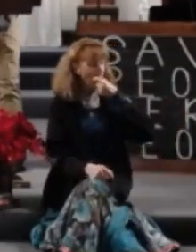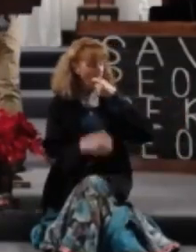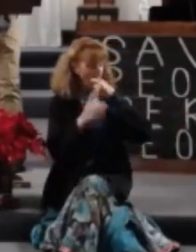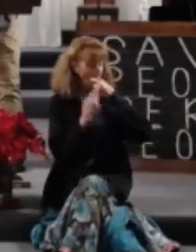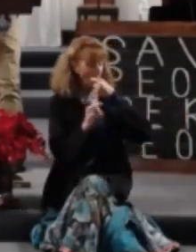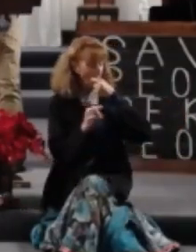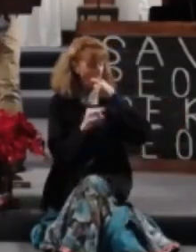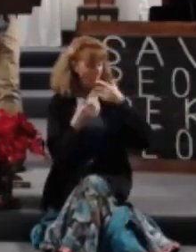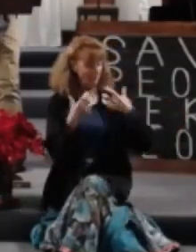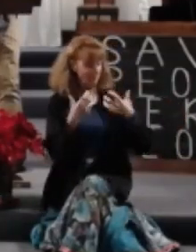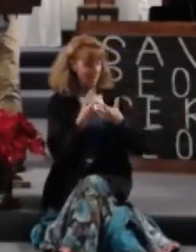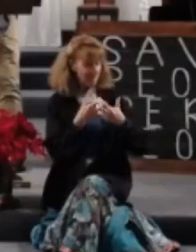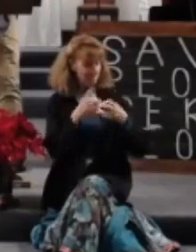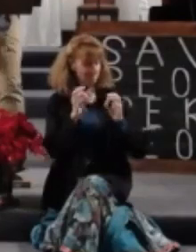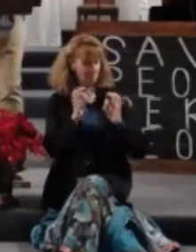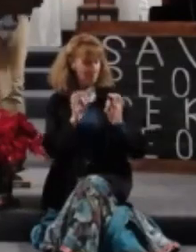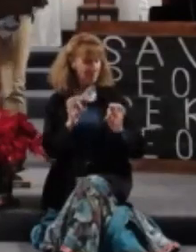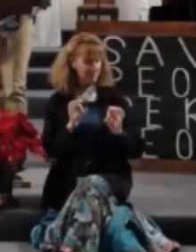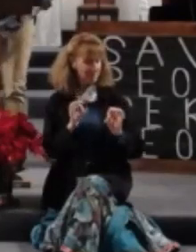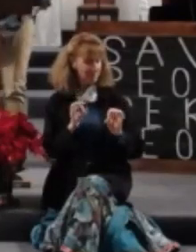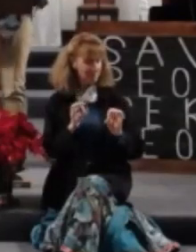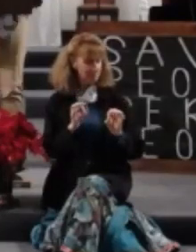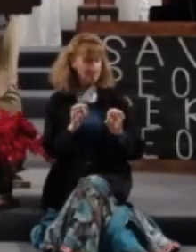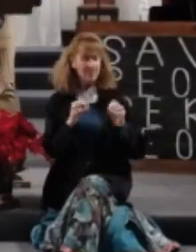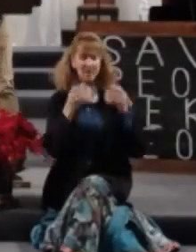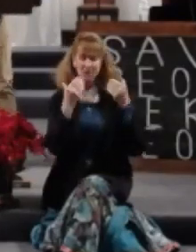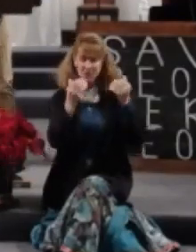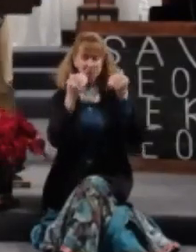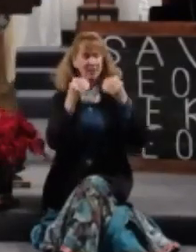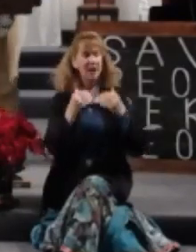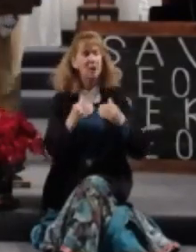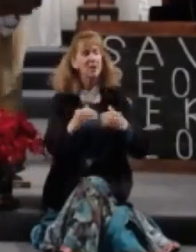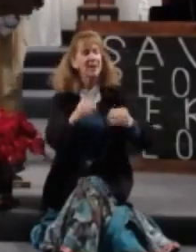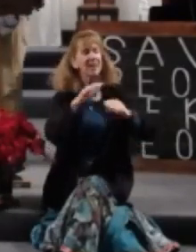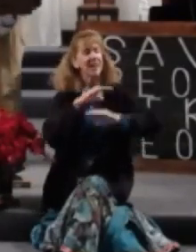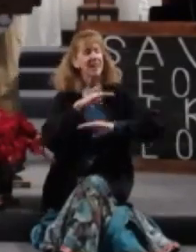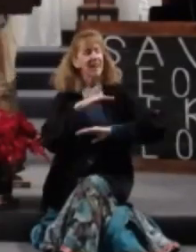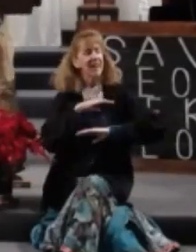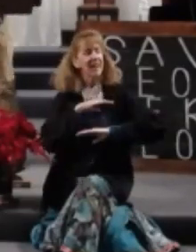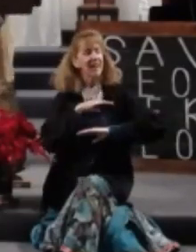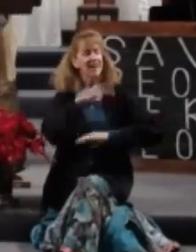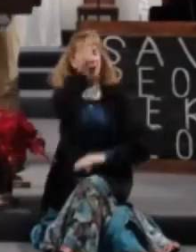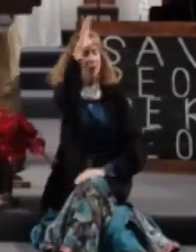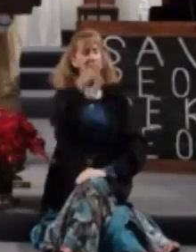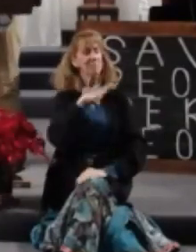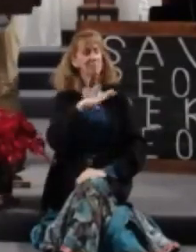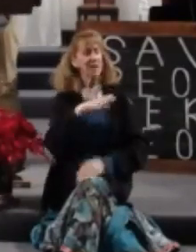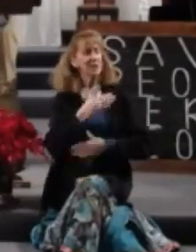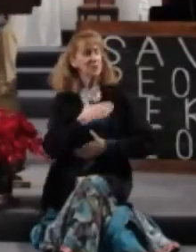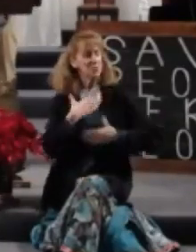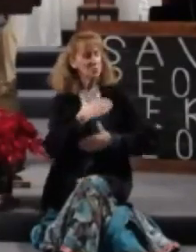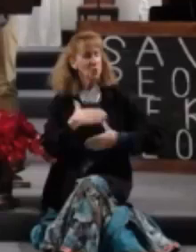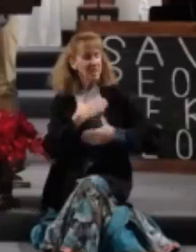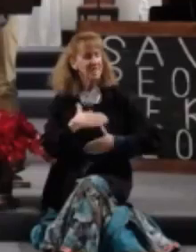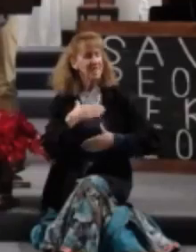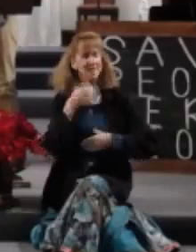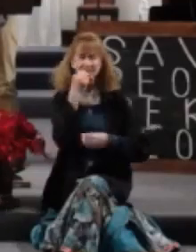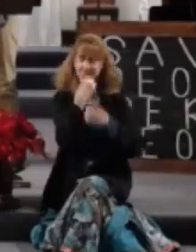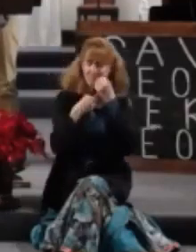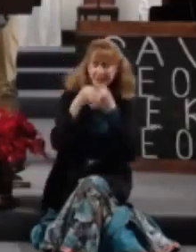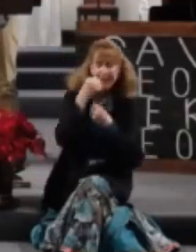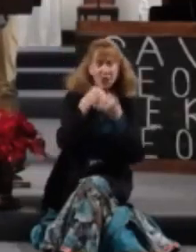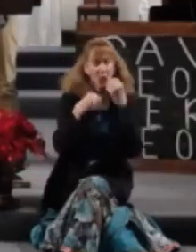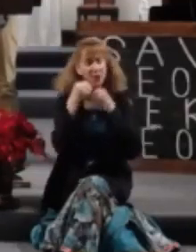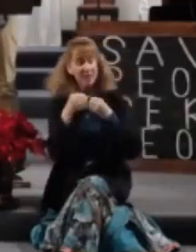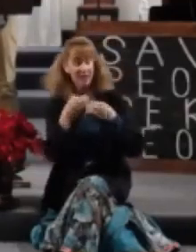they fit like a dream. And now, totally relieved, he sits back and he enjoys finishing his meal. And